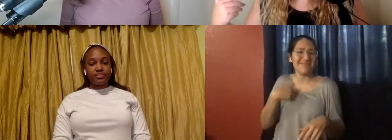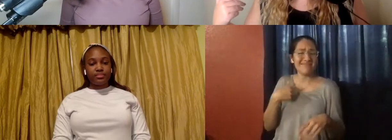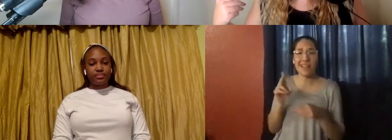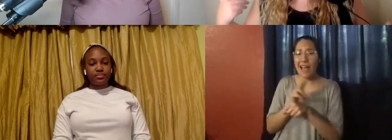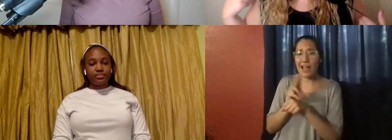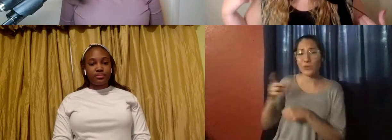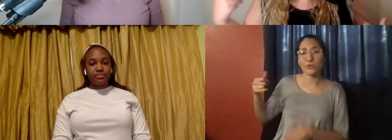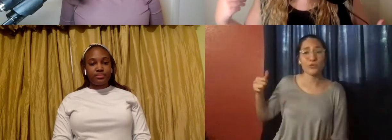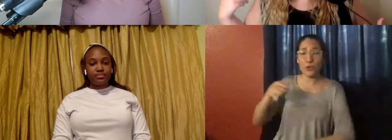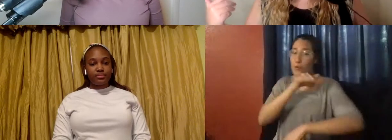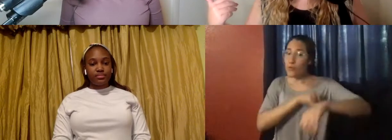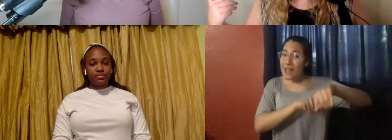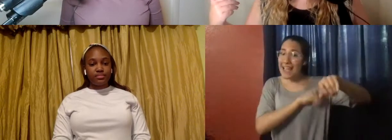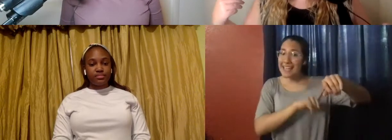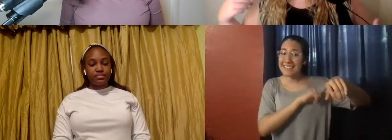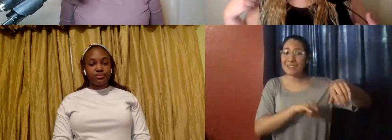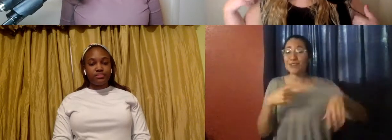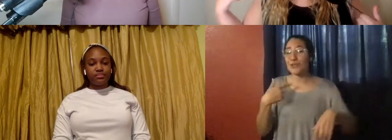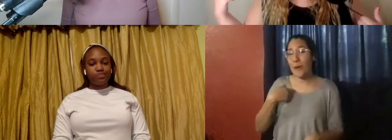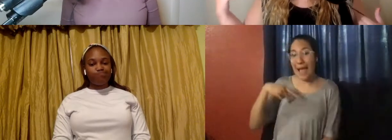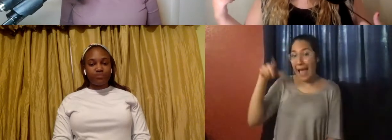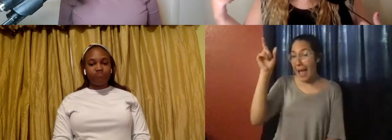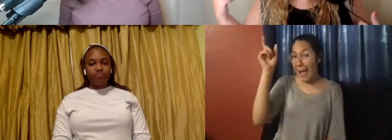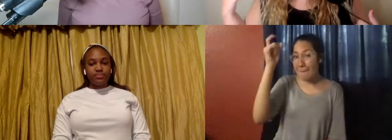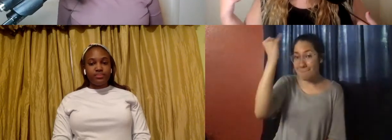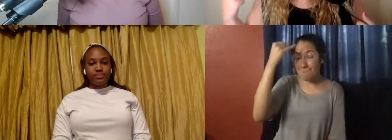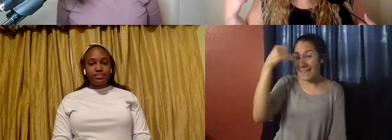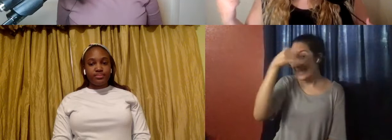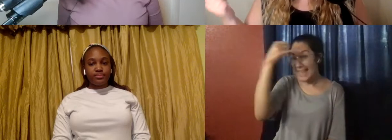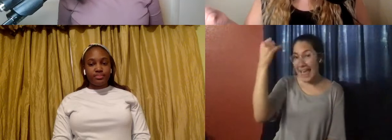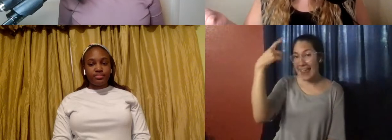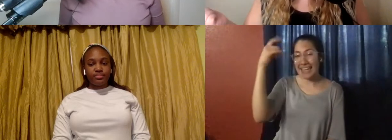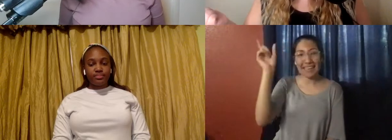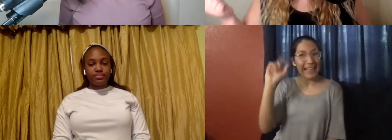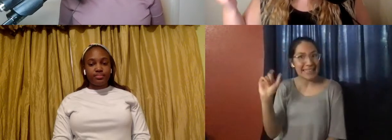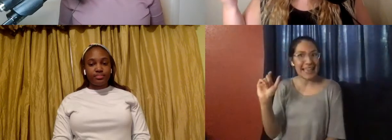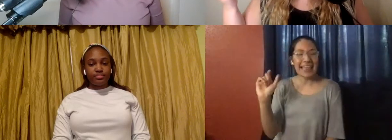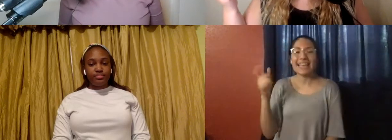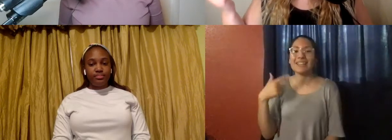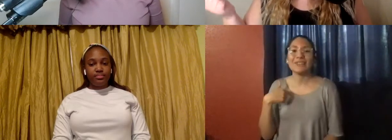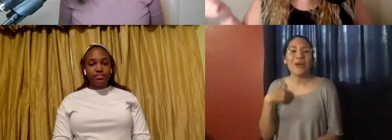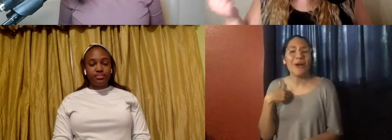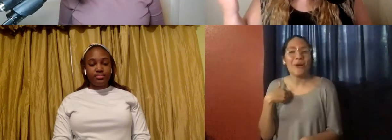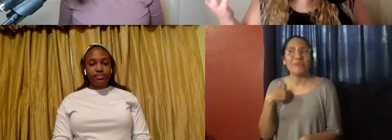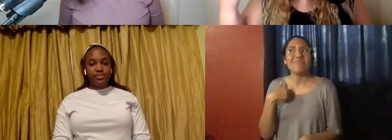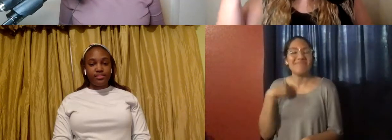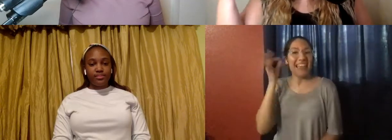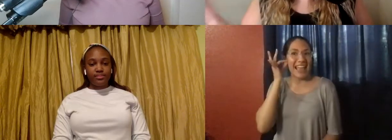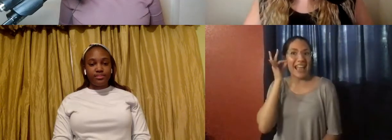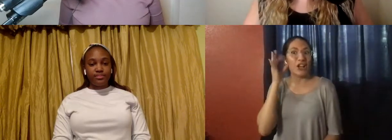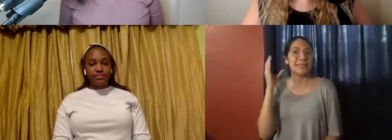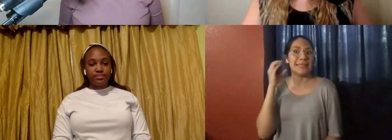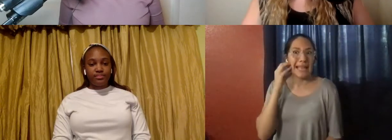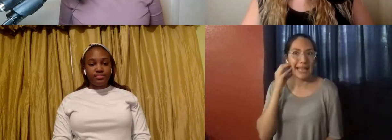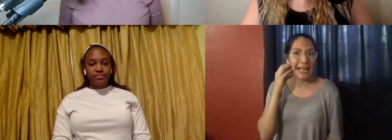I'm Italian, so that hair comes in thick. You know, my mom once told me, she's like, for someone so hairy, you actually have nice, you